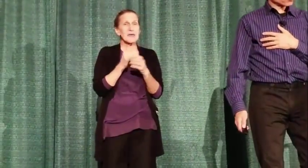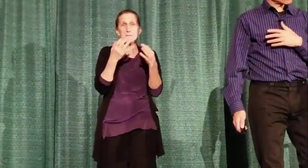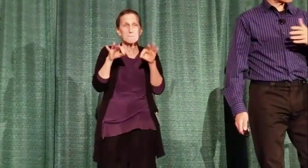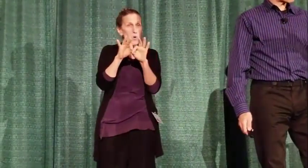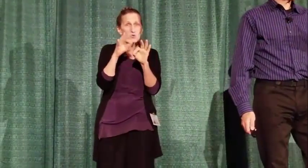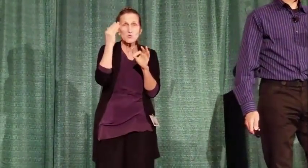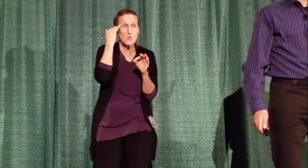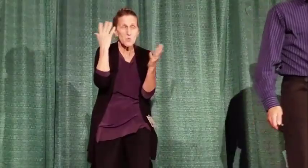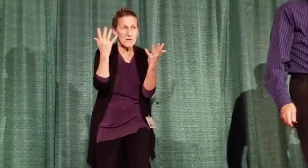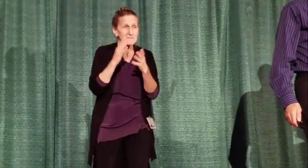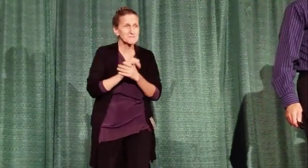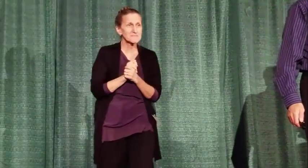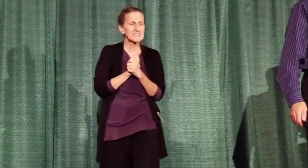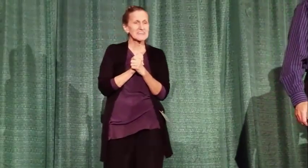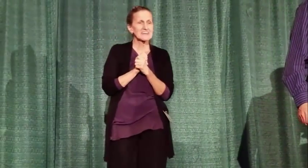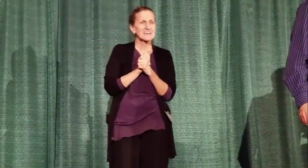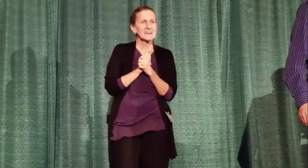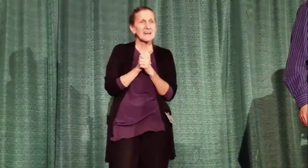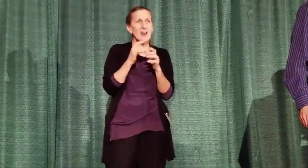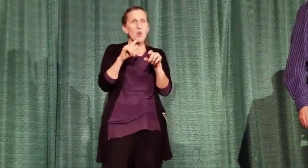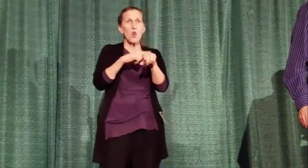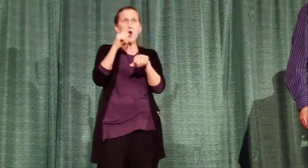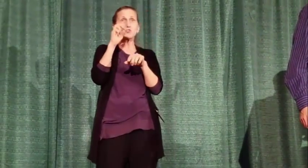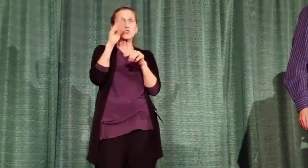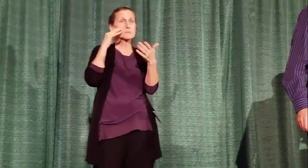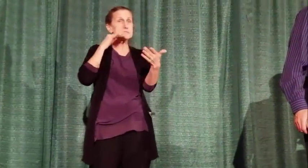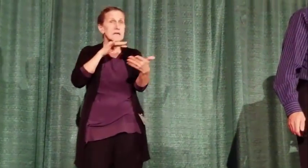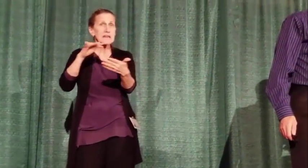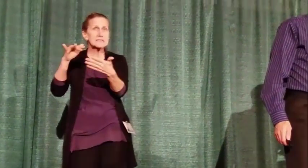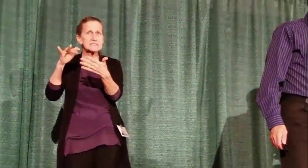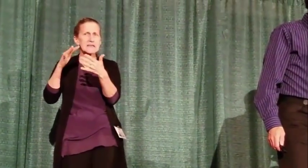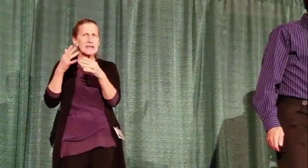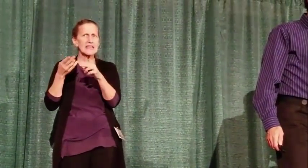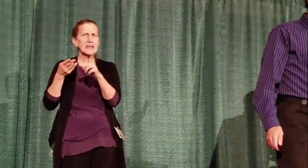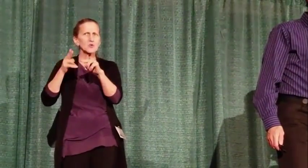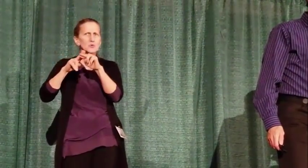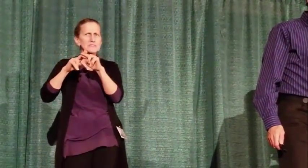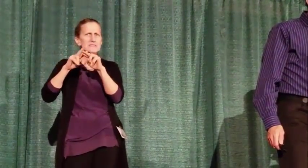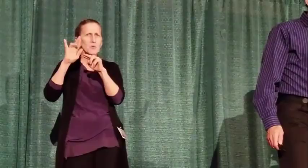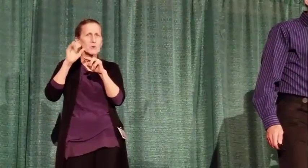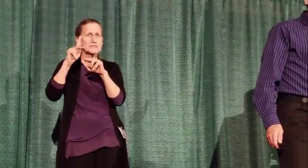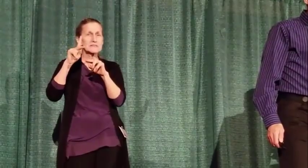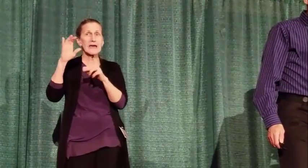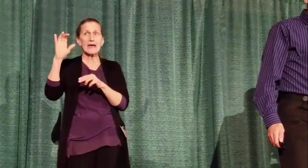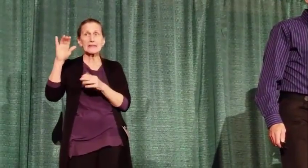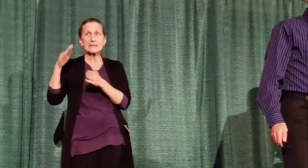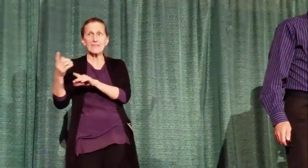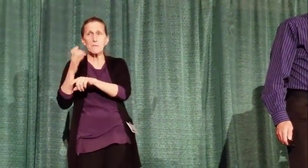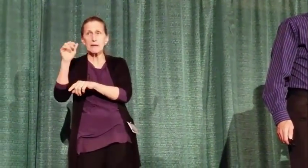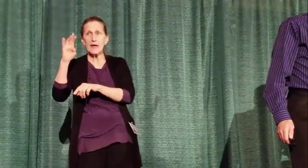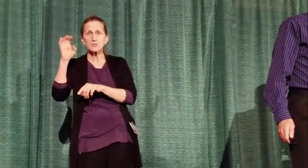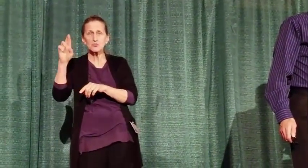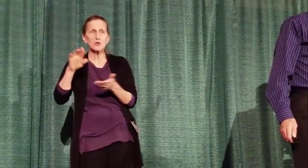to know is that these long-term studies increase the risk of both cancer death and heart attack